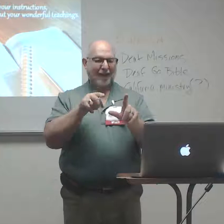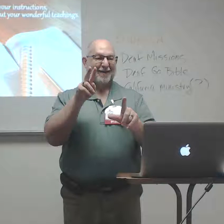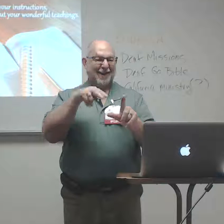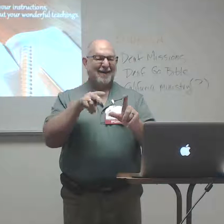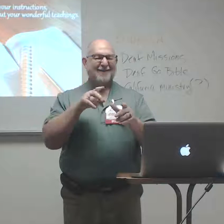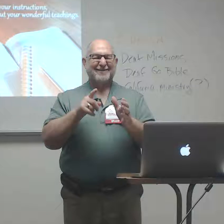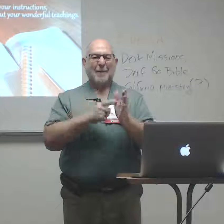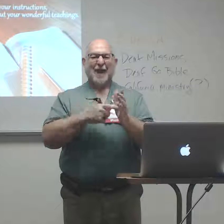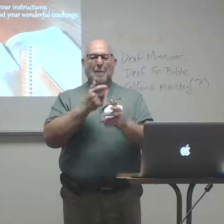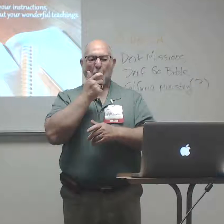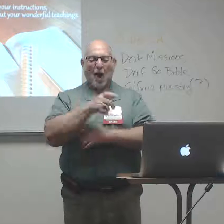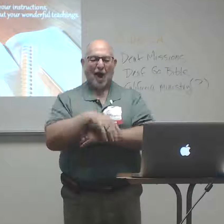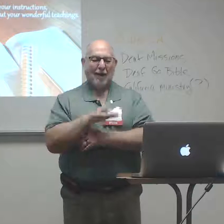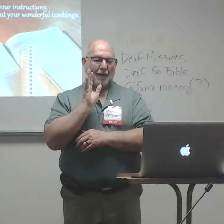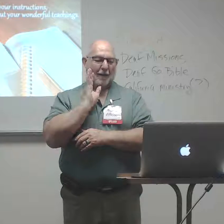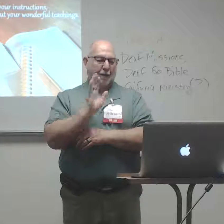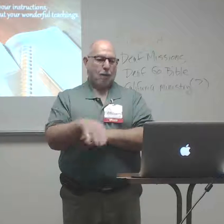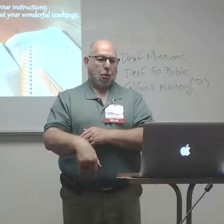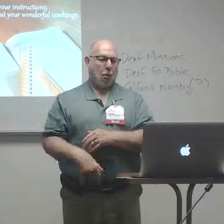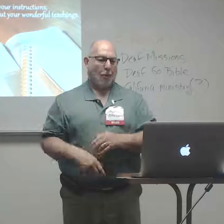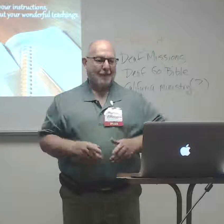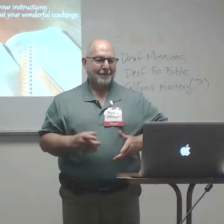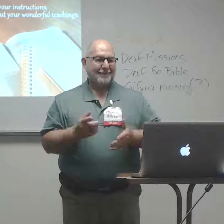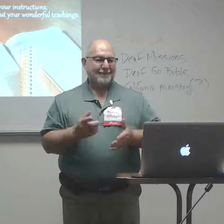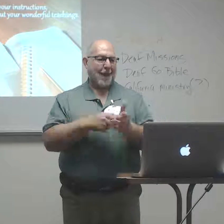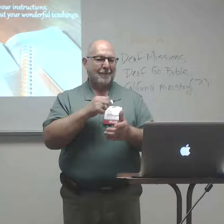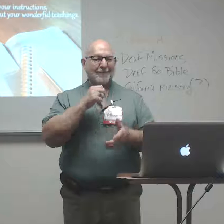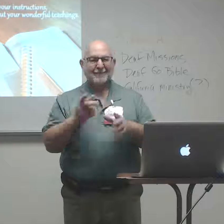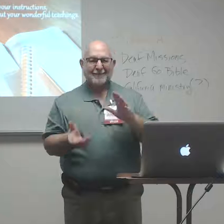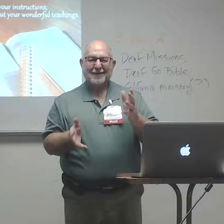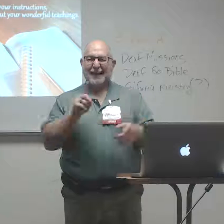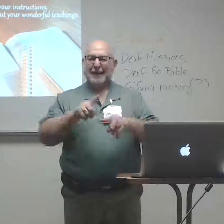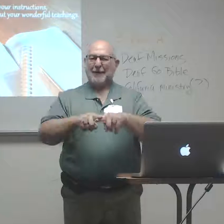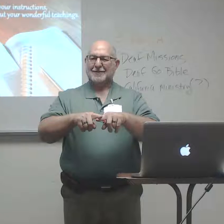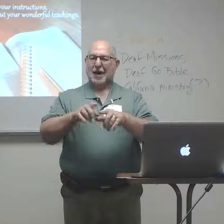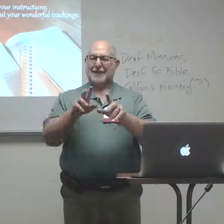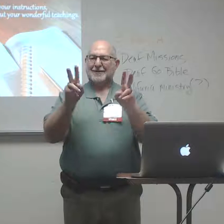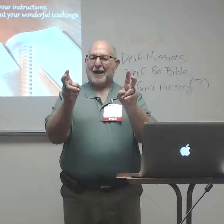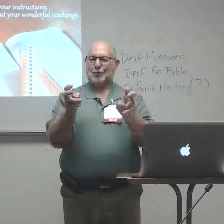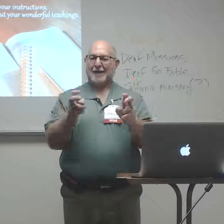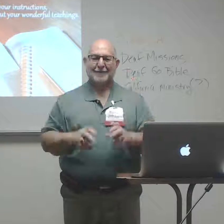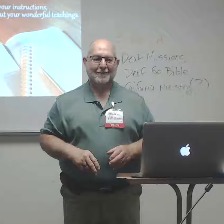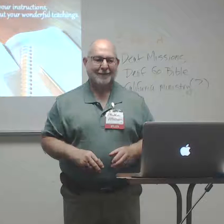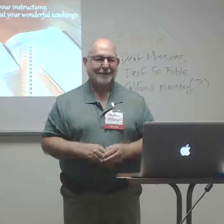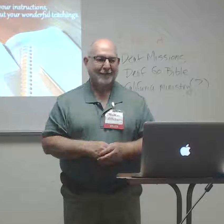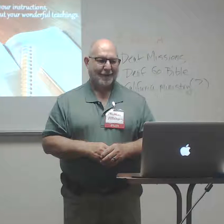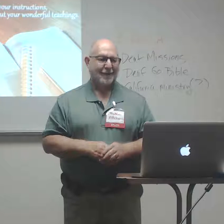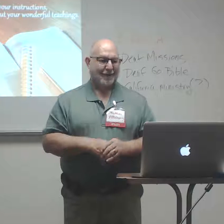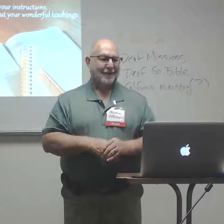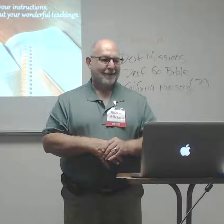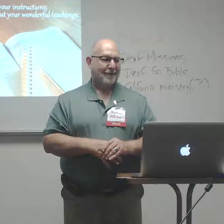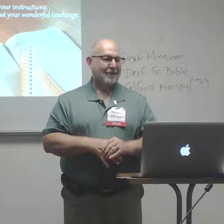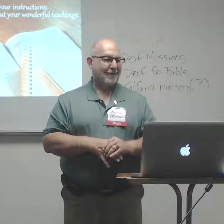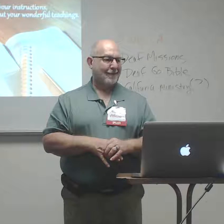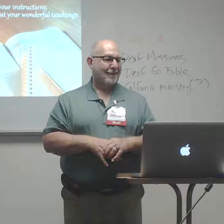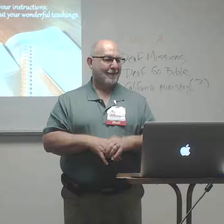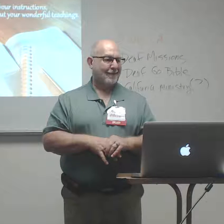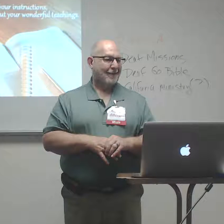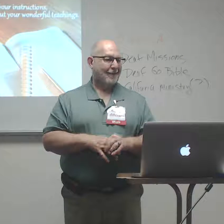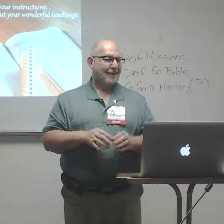denominations have put out, little different videos. Sometimes I watch and go, It depends on the it depends on the topic. Sometimes I just pass it